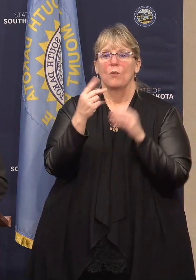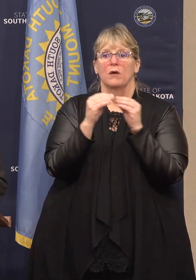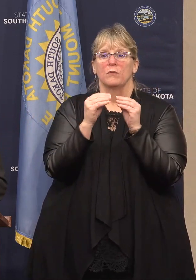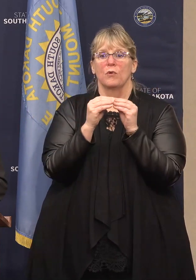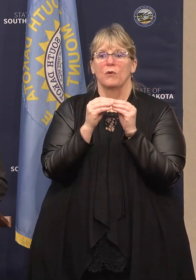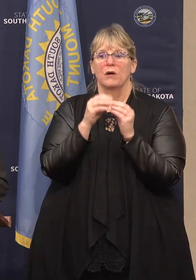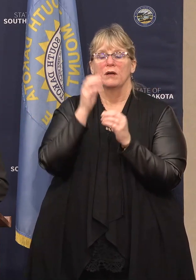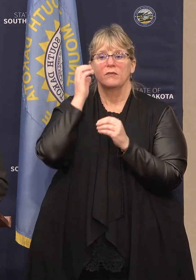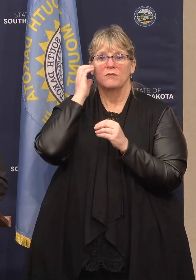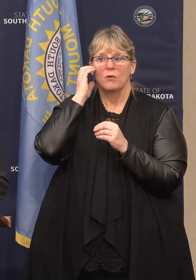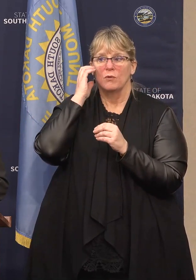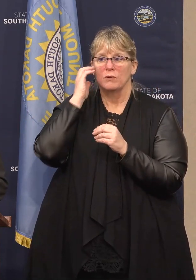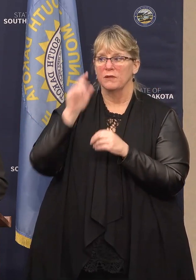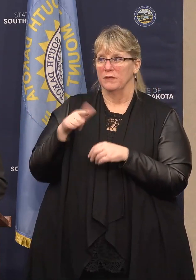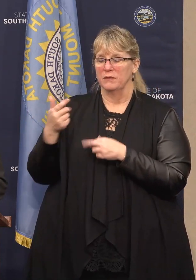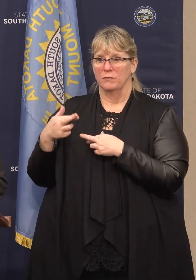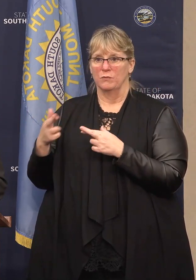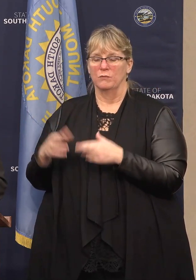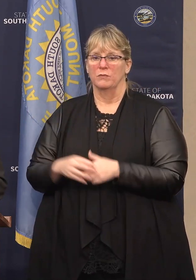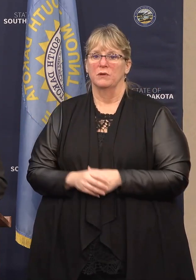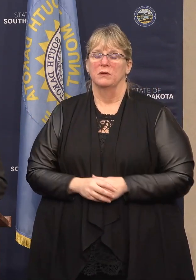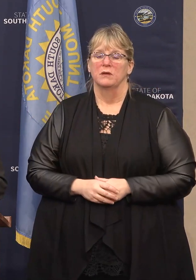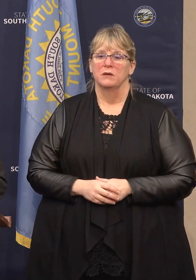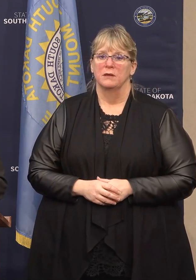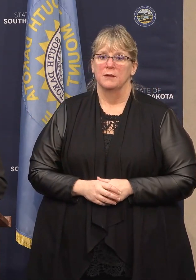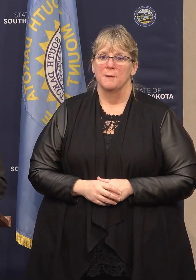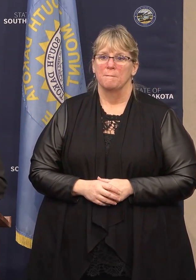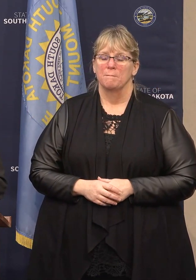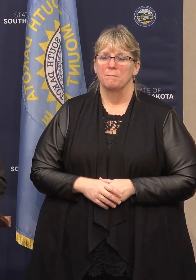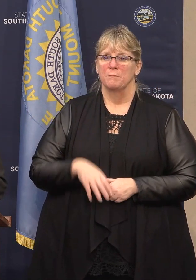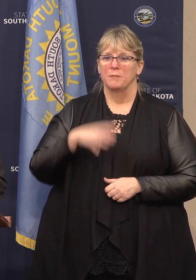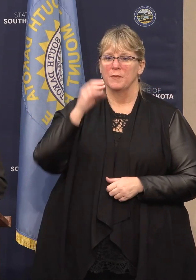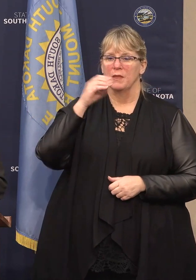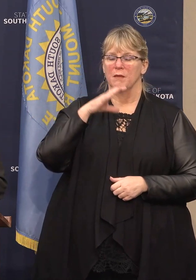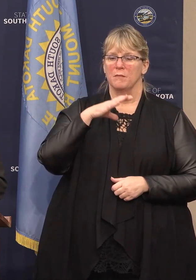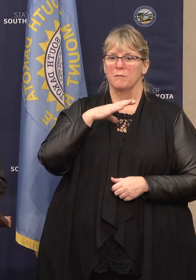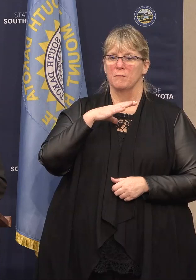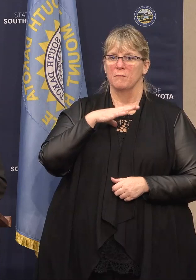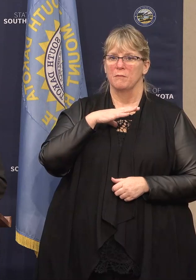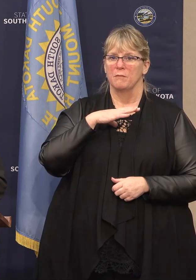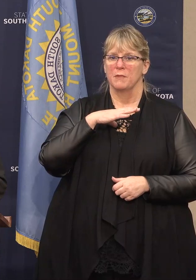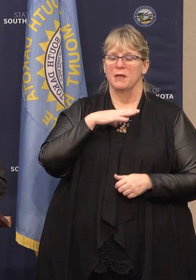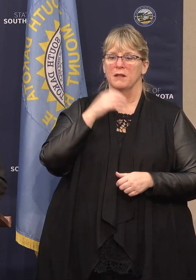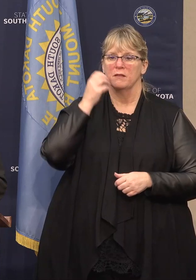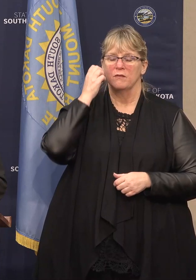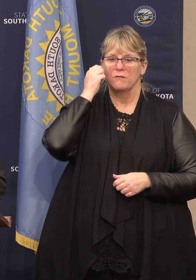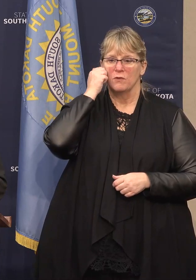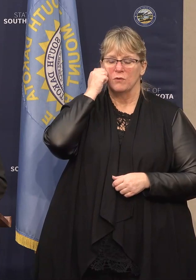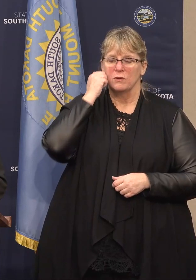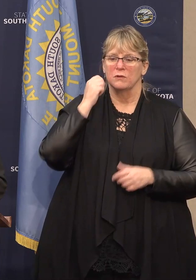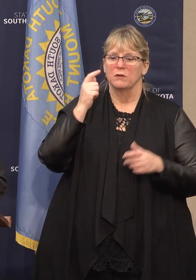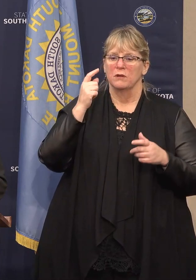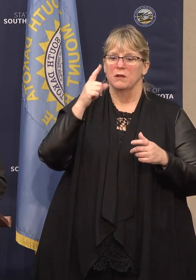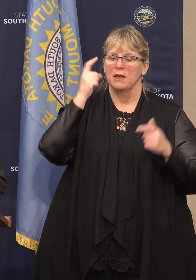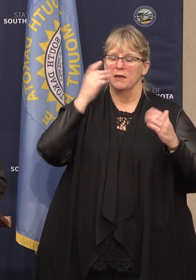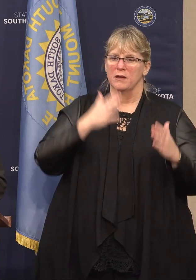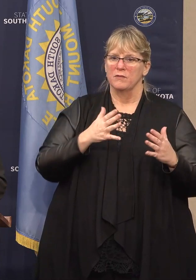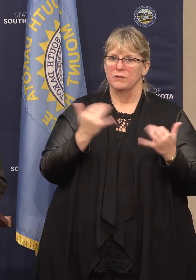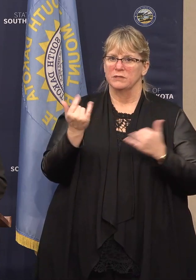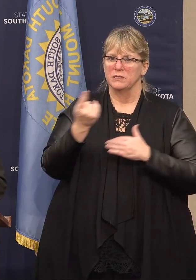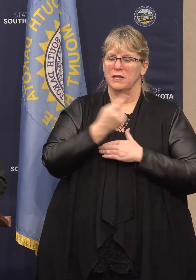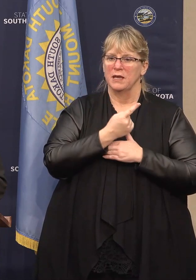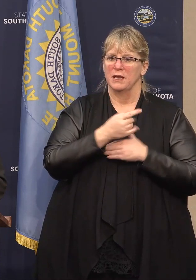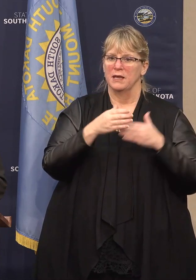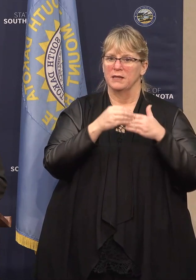on the phone and then we'll go to in the room. Thank you. This is Wendell Husabo with Breitbart News. Okay. Governor, earlier today, Leader